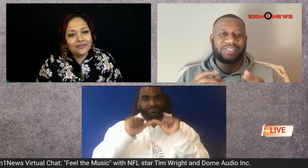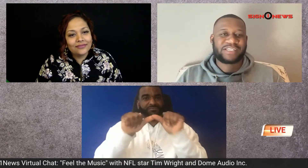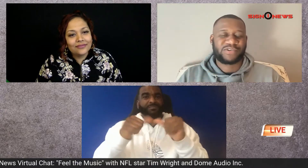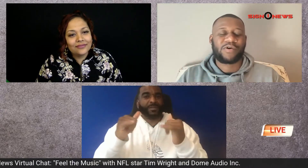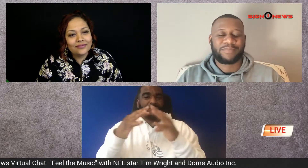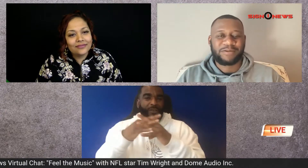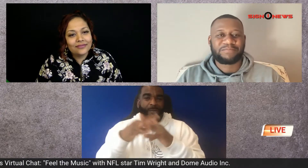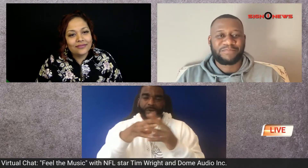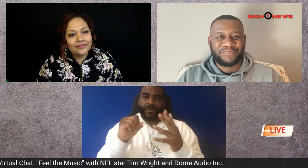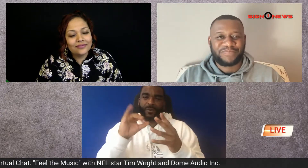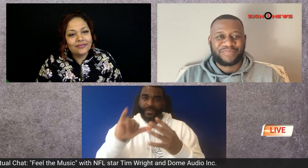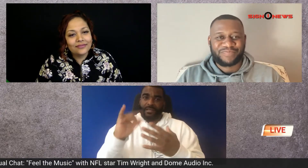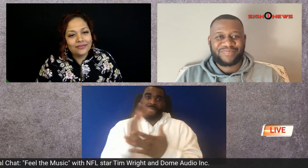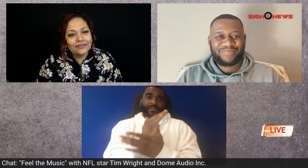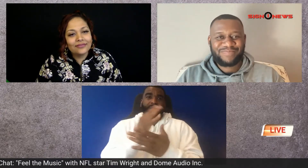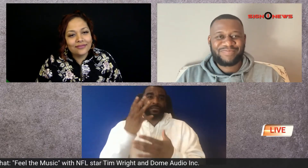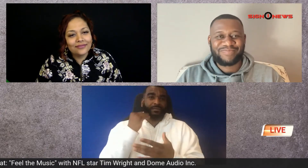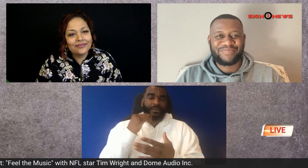what sports has taught me.